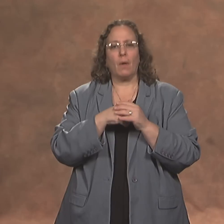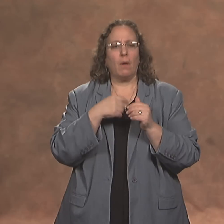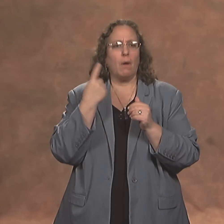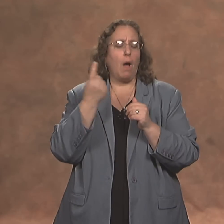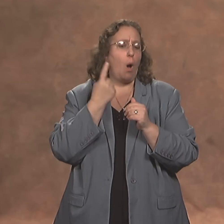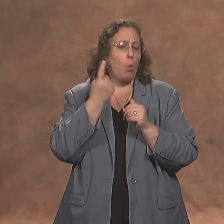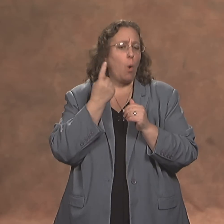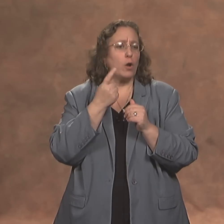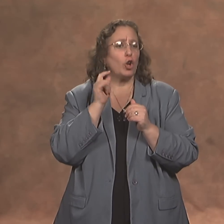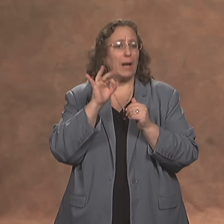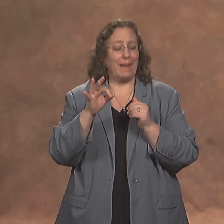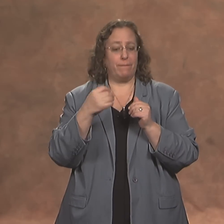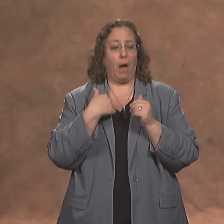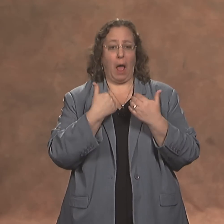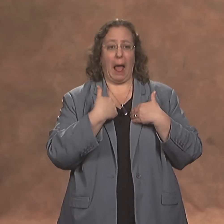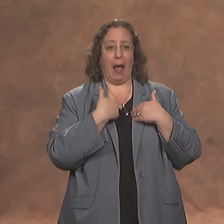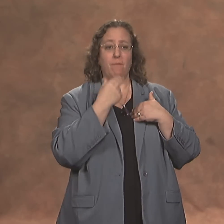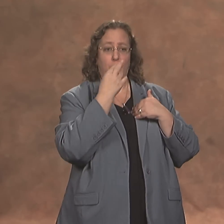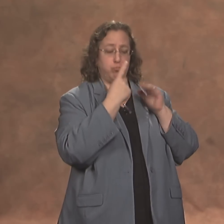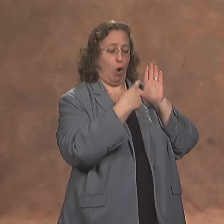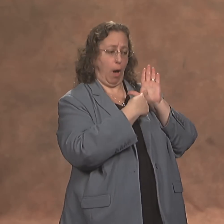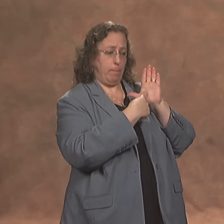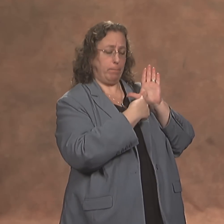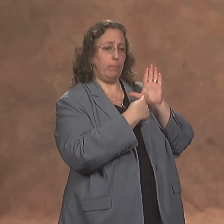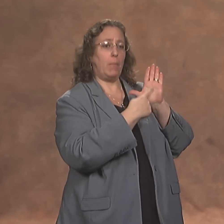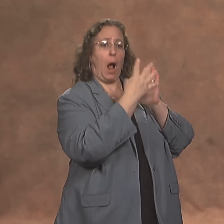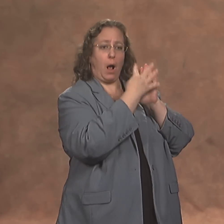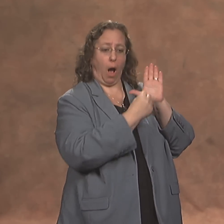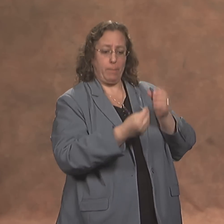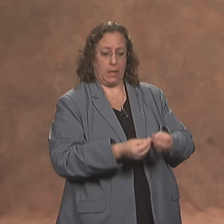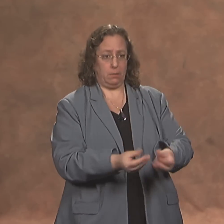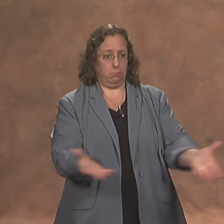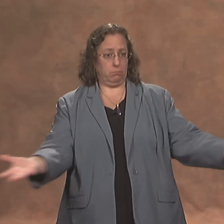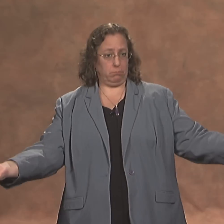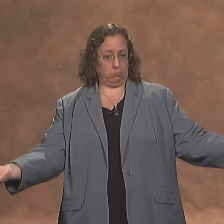each student, or would this be too distracting?